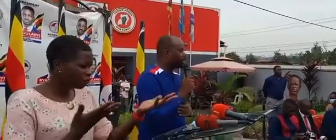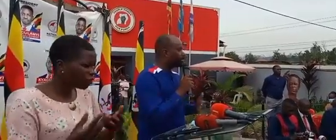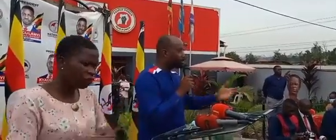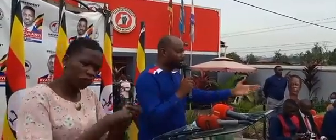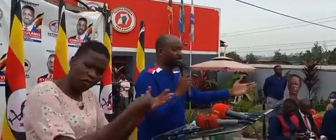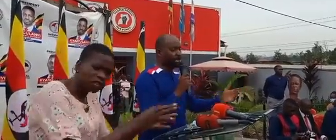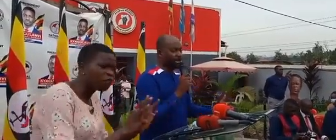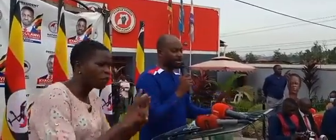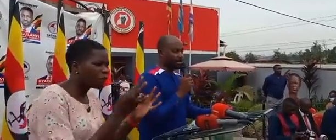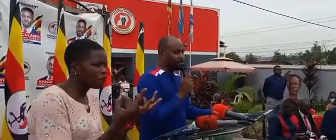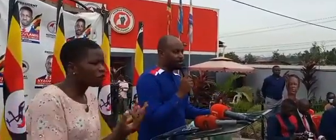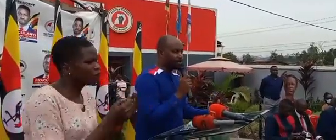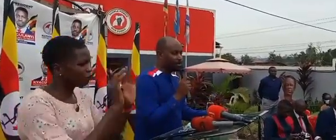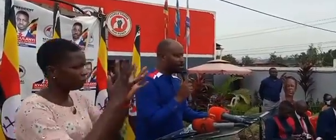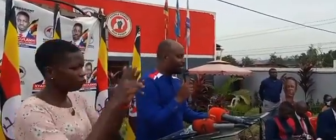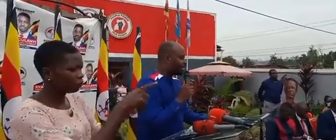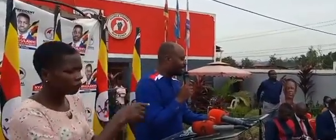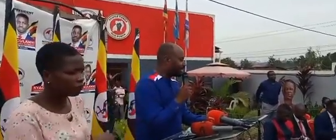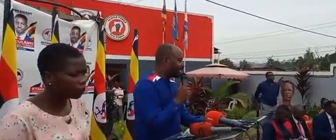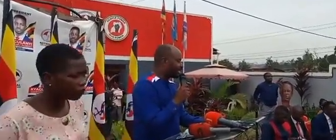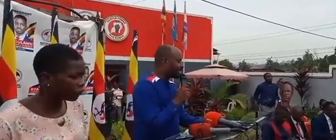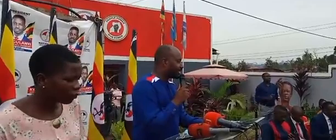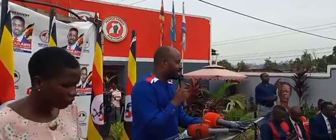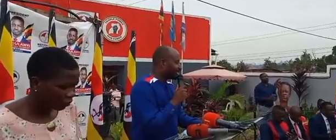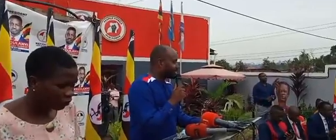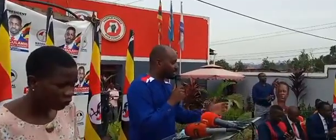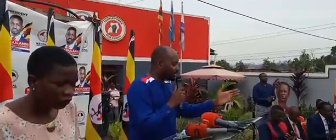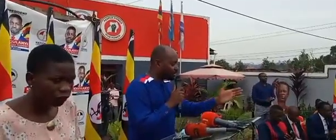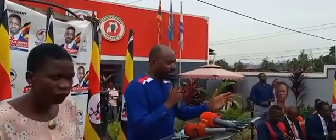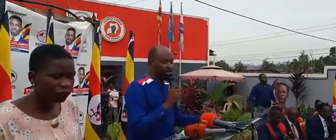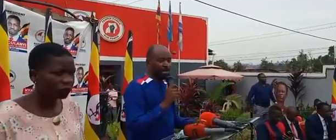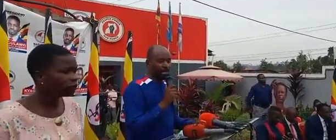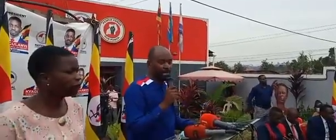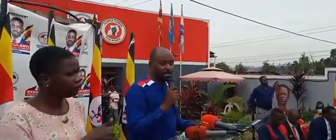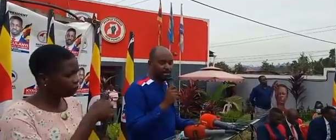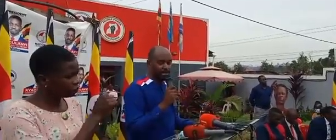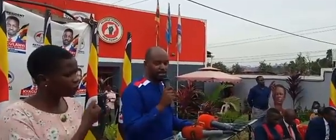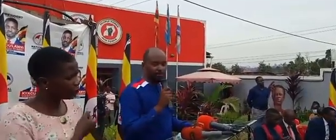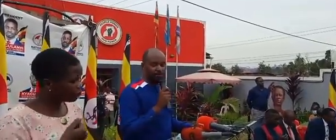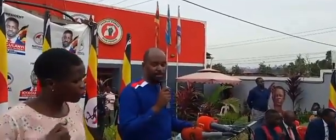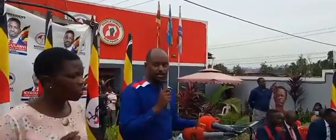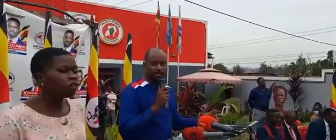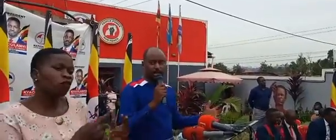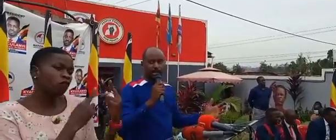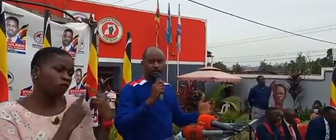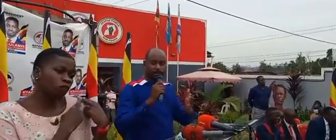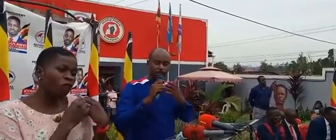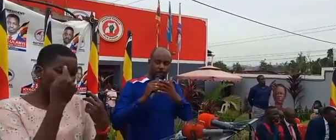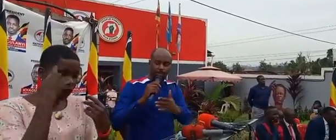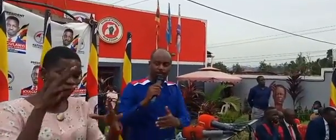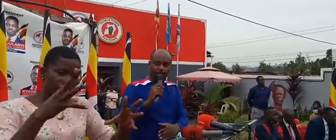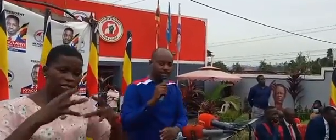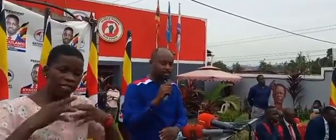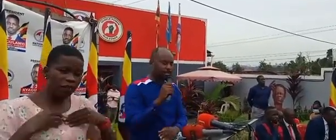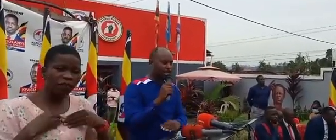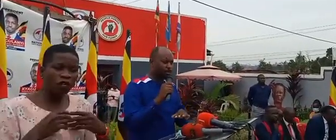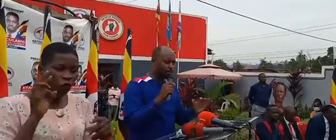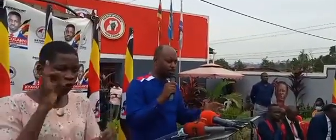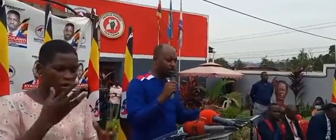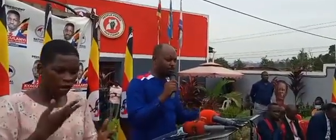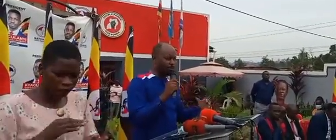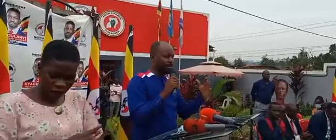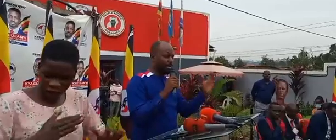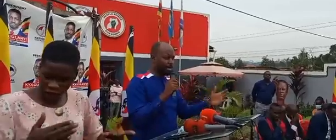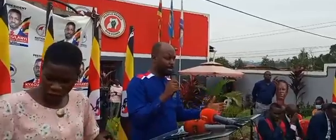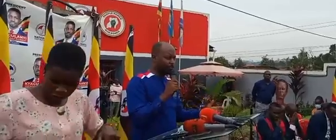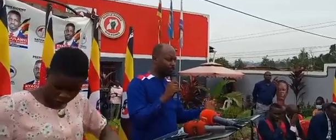She will, please give her a hand clap. Yeah. She will be in charge of getting, we're going to have a desk here. Those